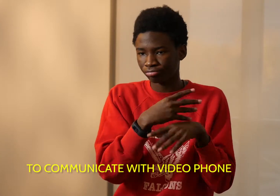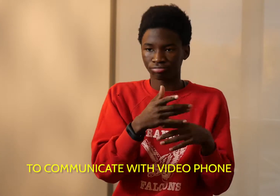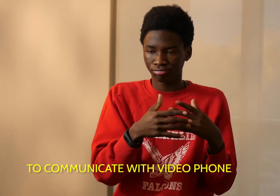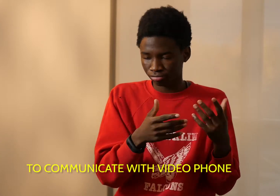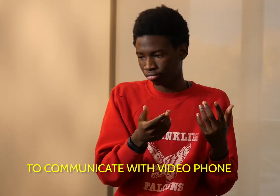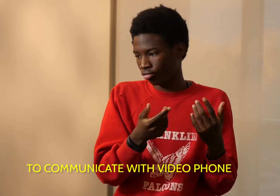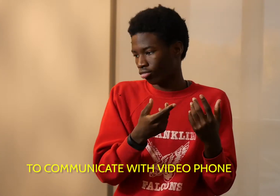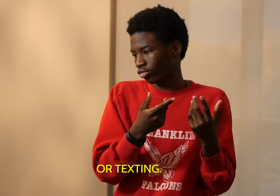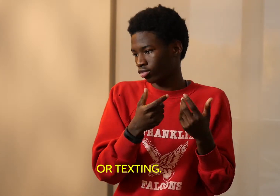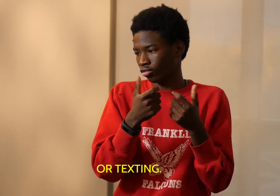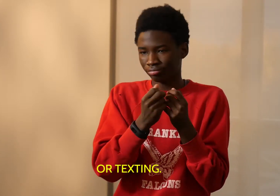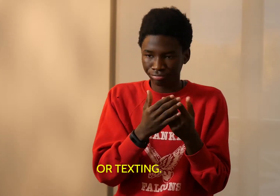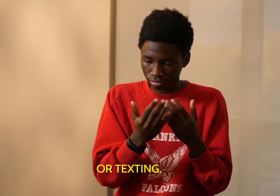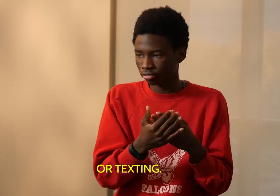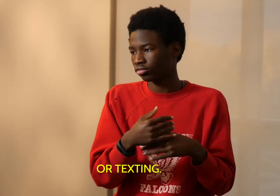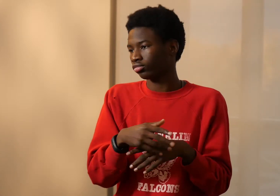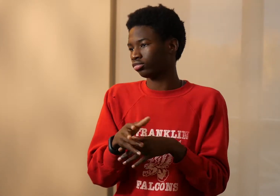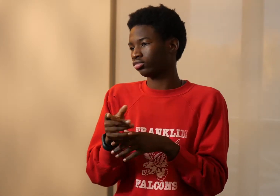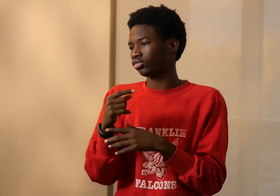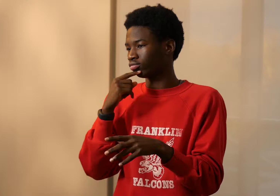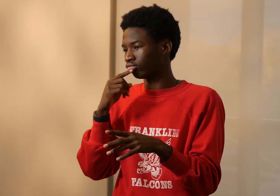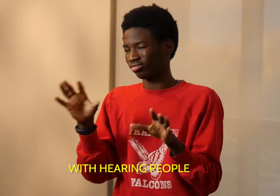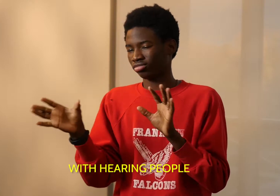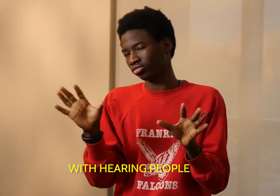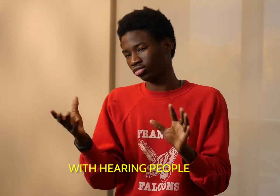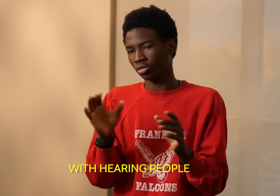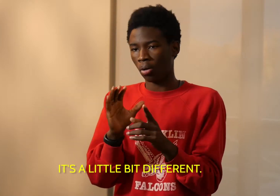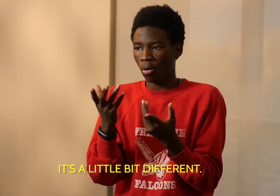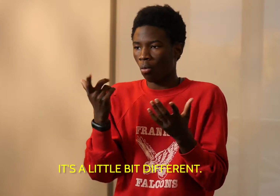with video, phone, or texting. With hearing people, it's a little bit different.